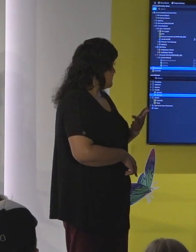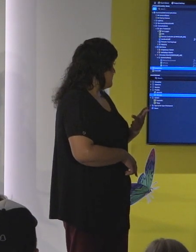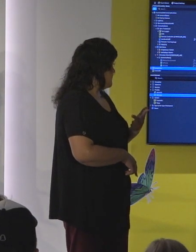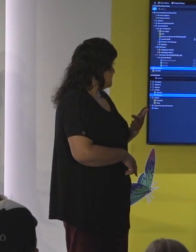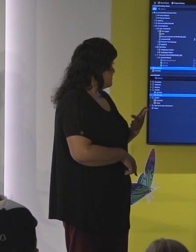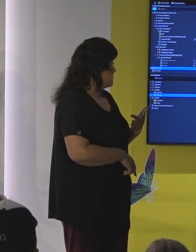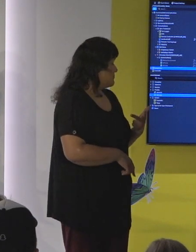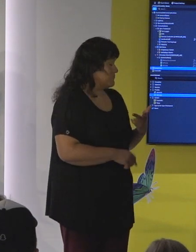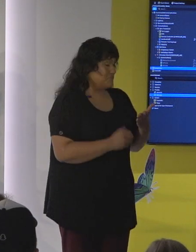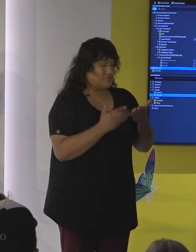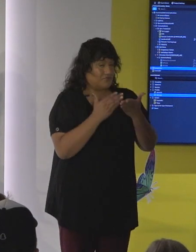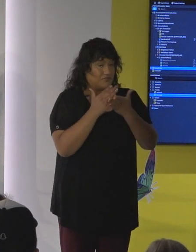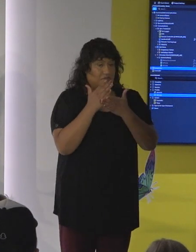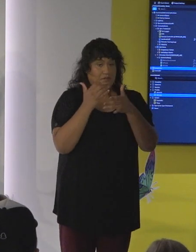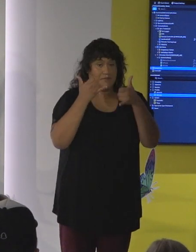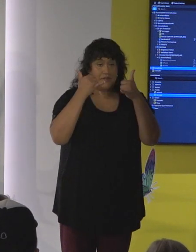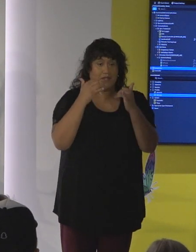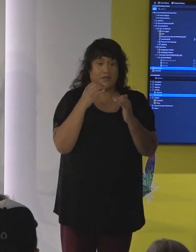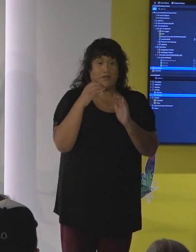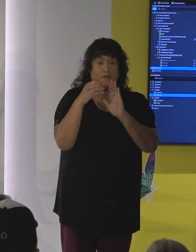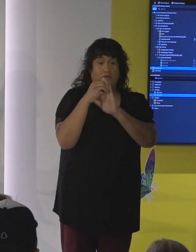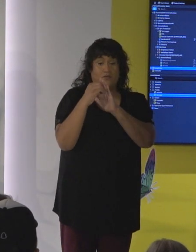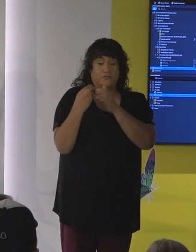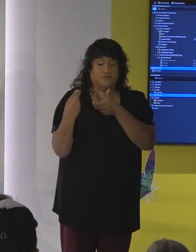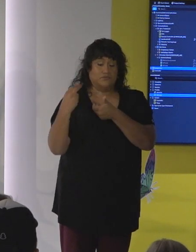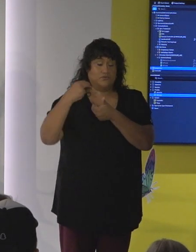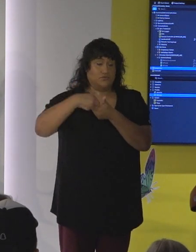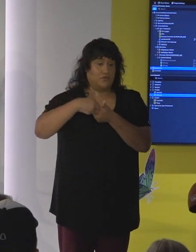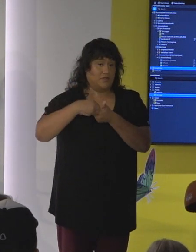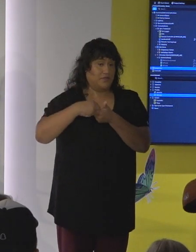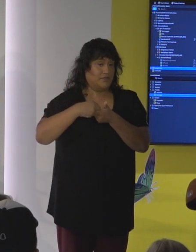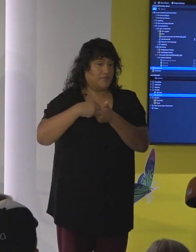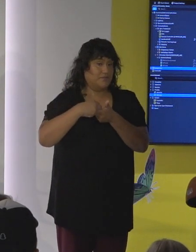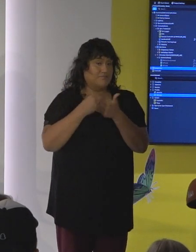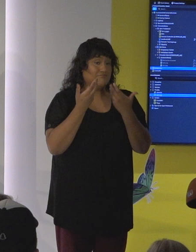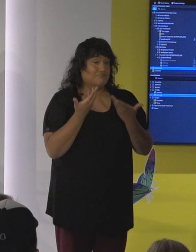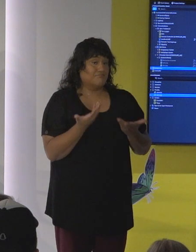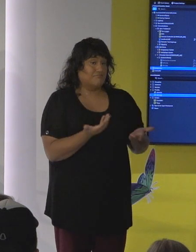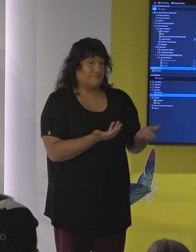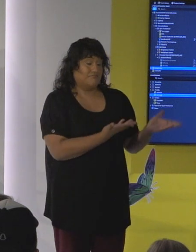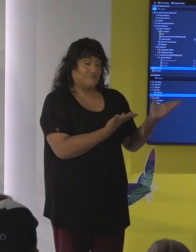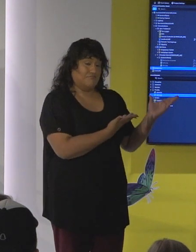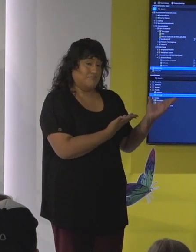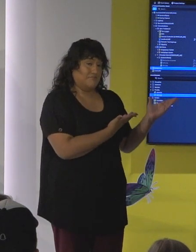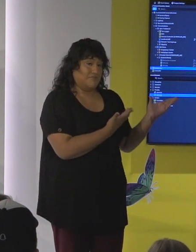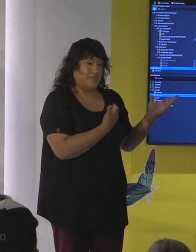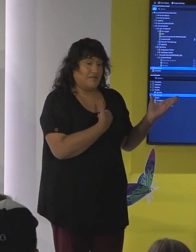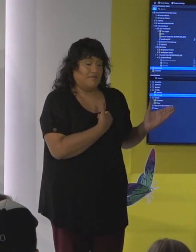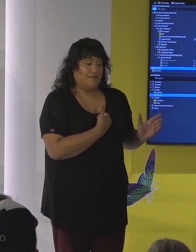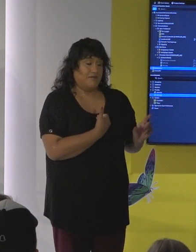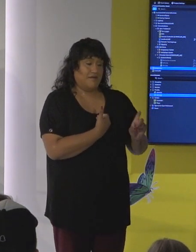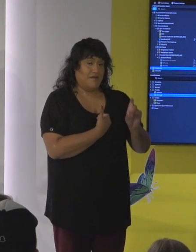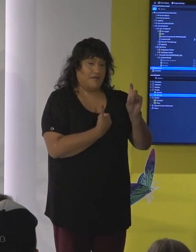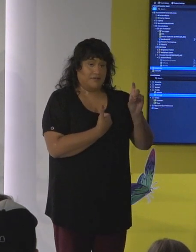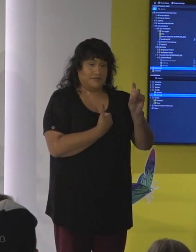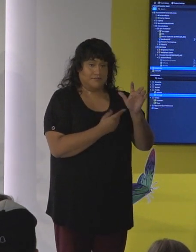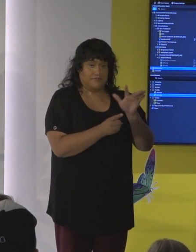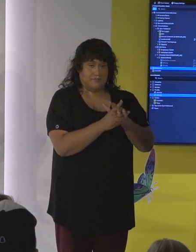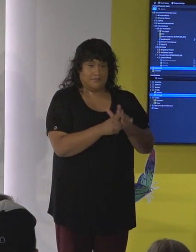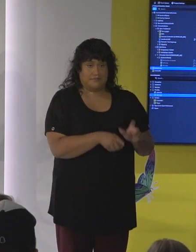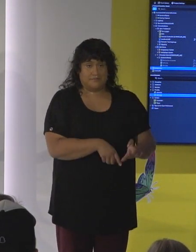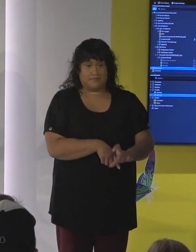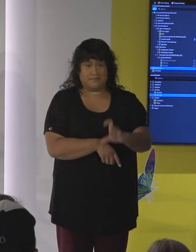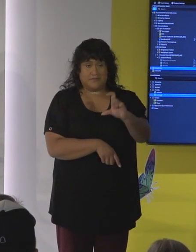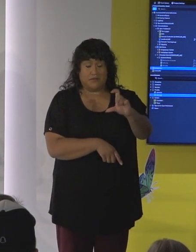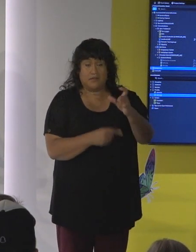All right, player O is joining. And there we go. So we have our X. It is spawned. So what happened